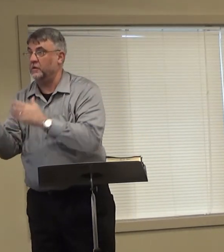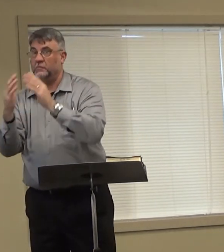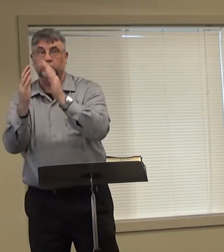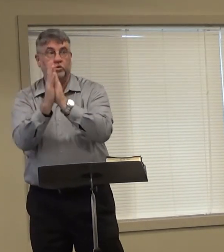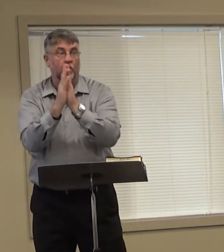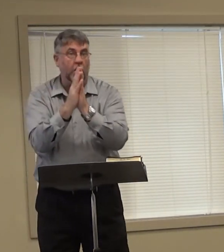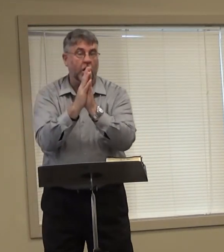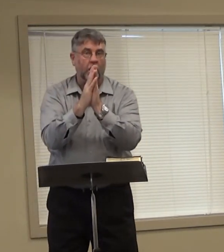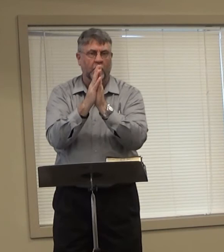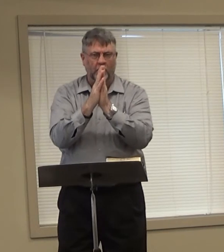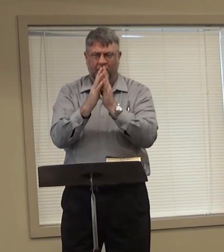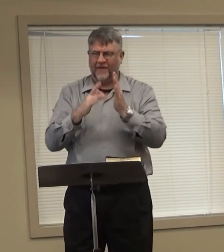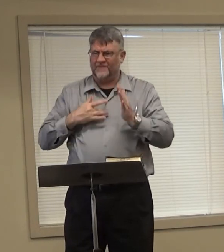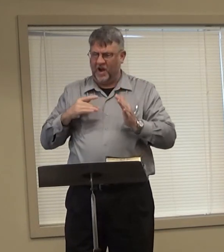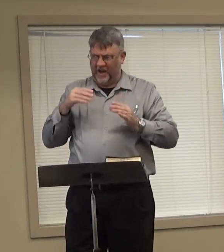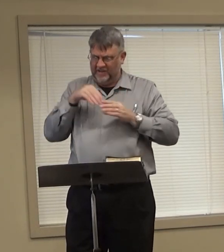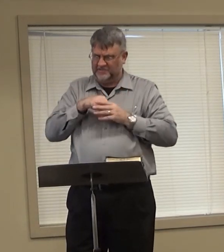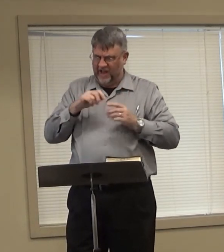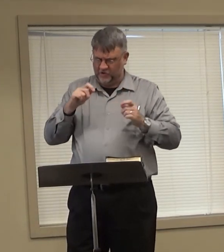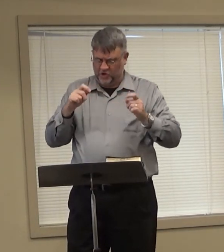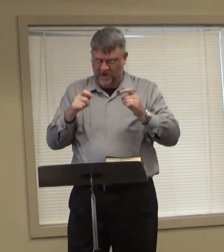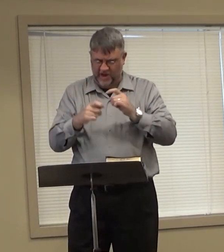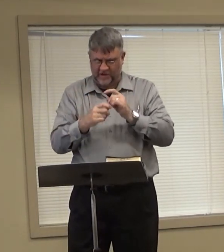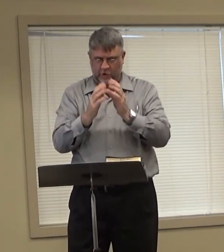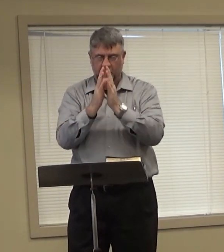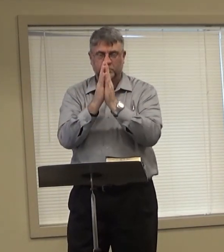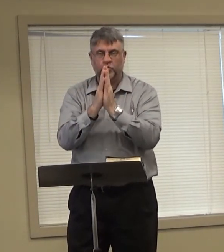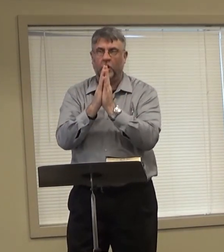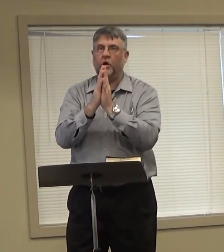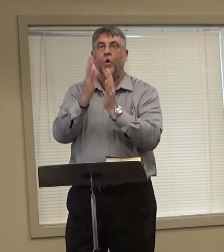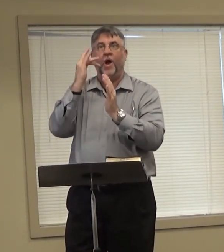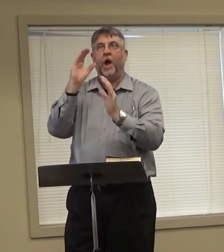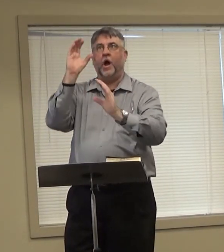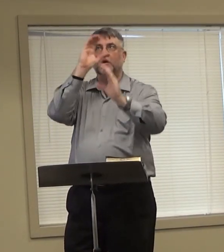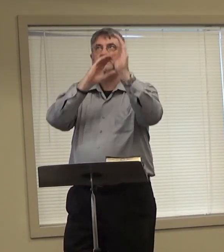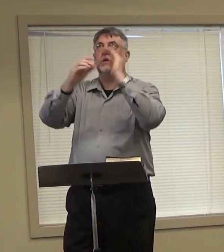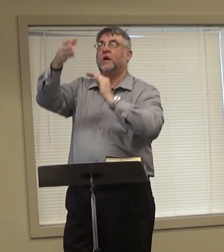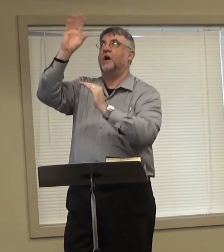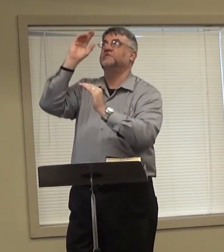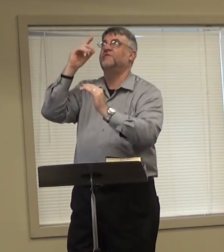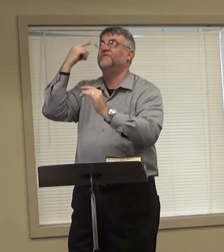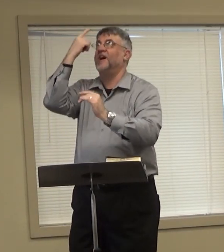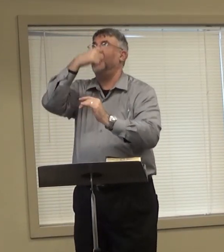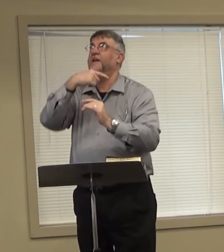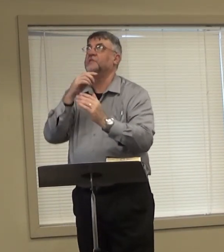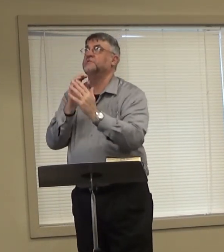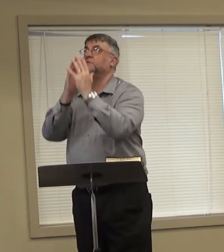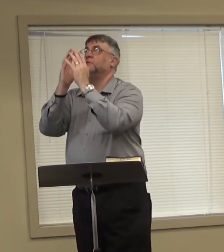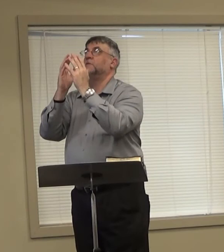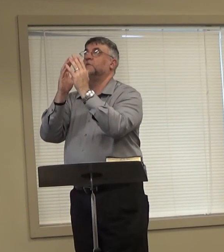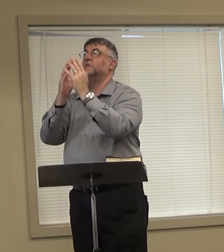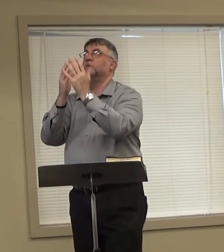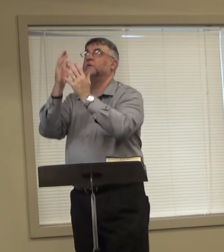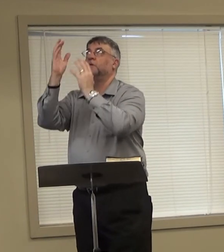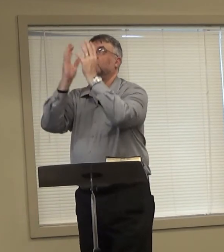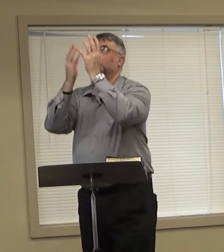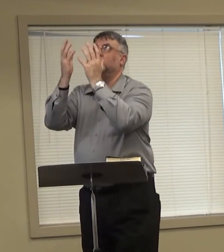and I started waking up at 6 o'clock every morning and praying. And we've noticed a change. We were able to see